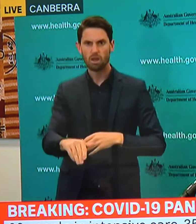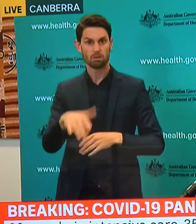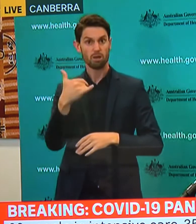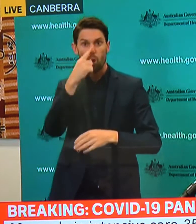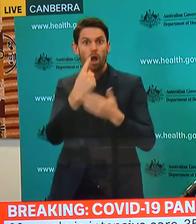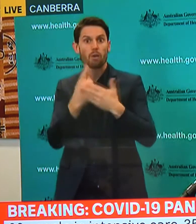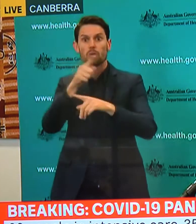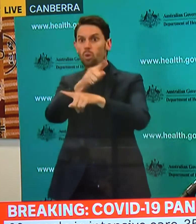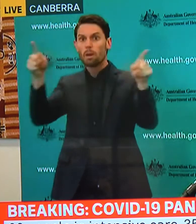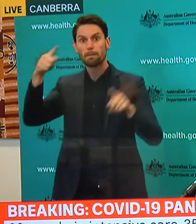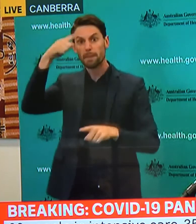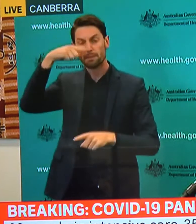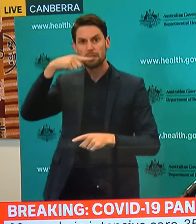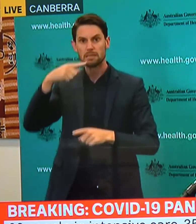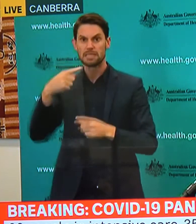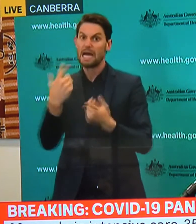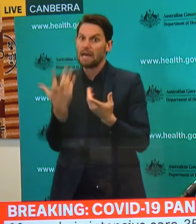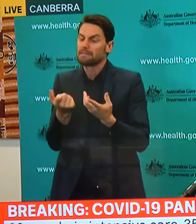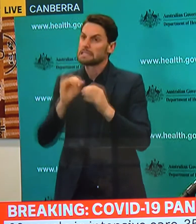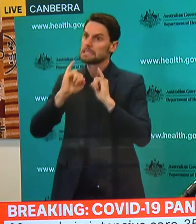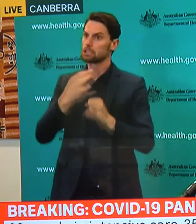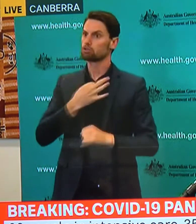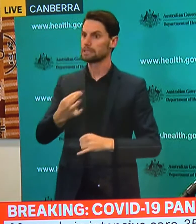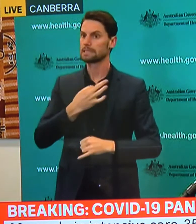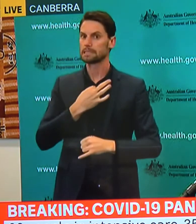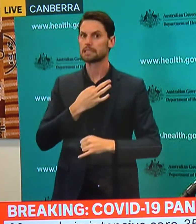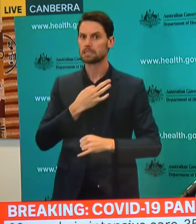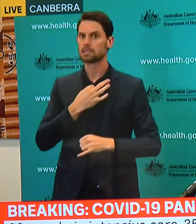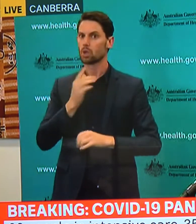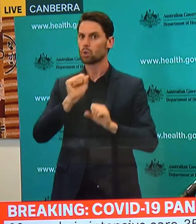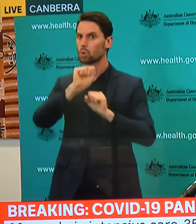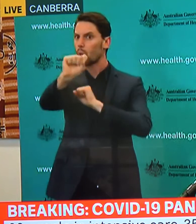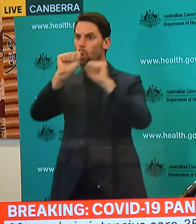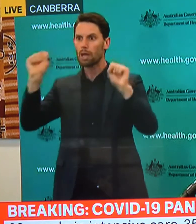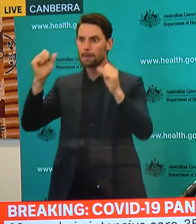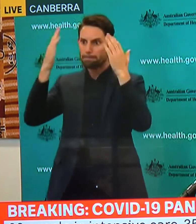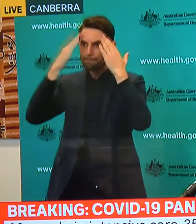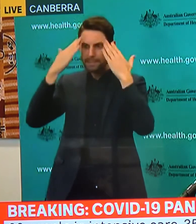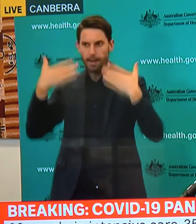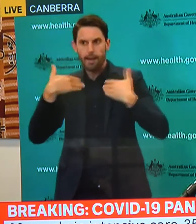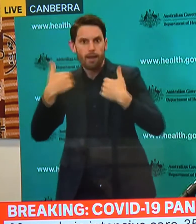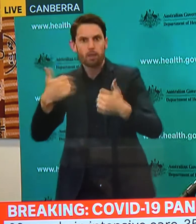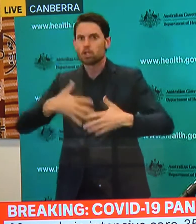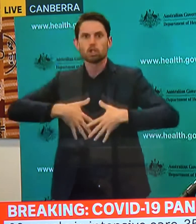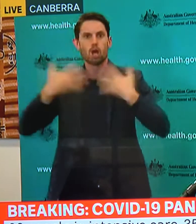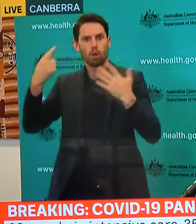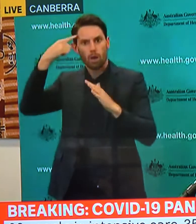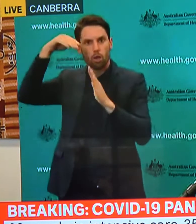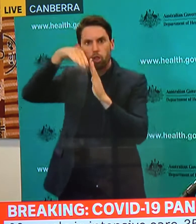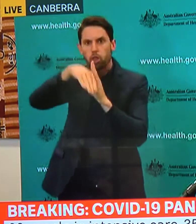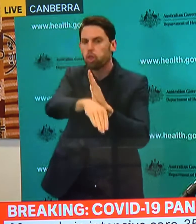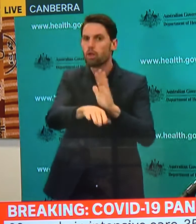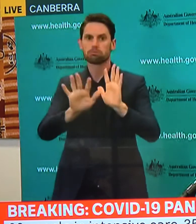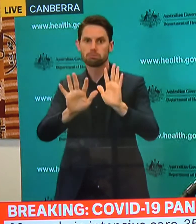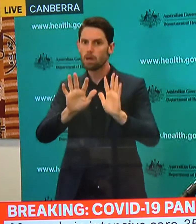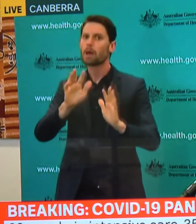effects, different unintended consequences. And the issue of mental health is a very important one. And I've said here before, and I'll say it